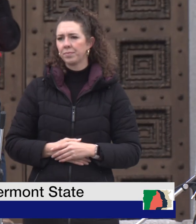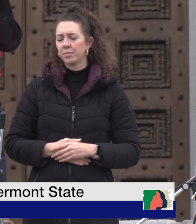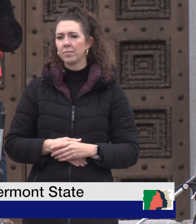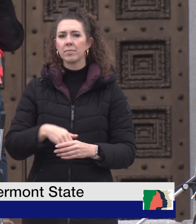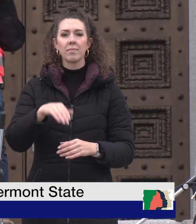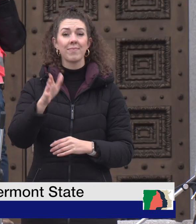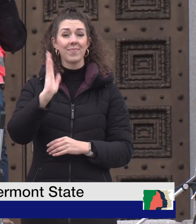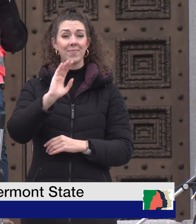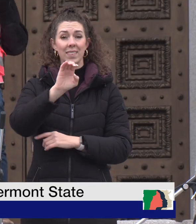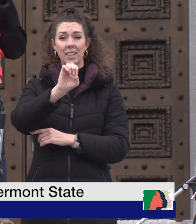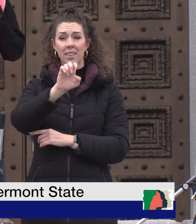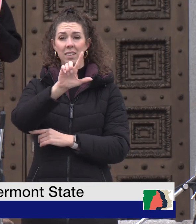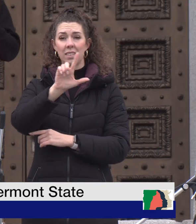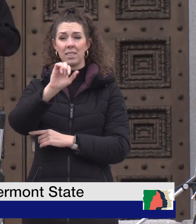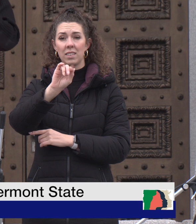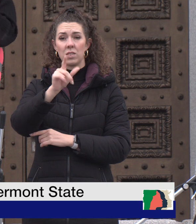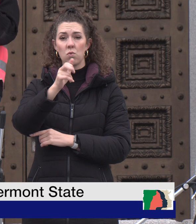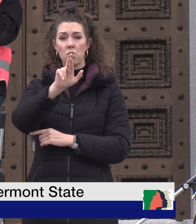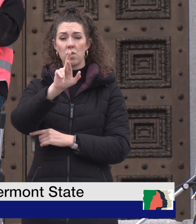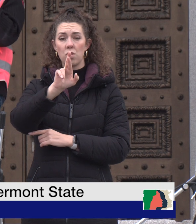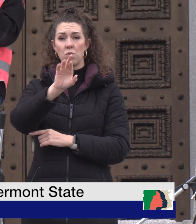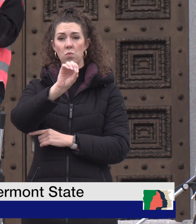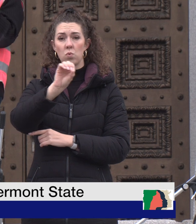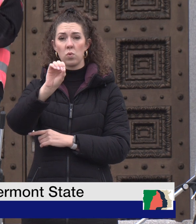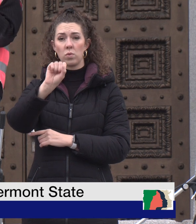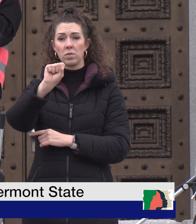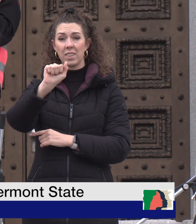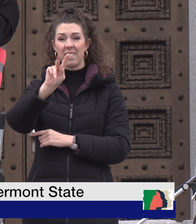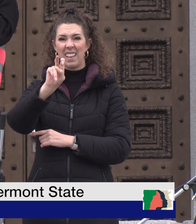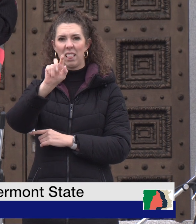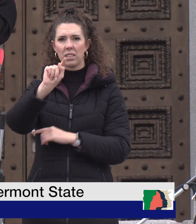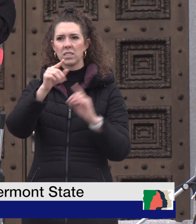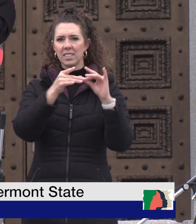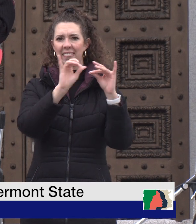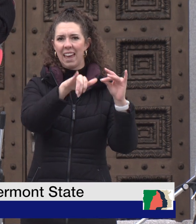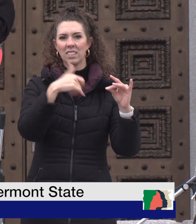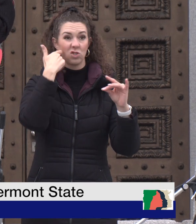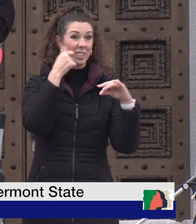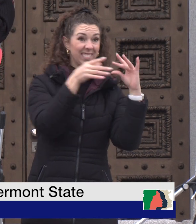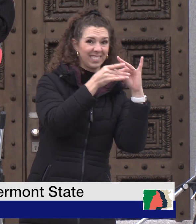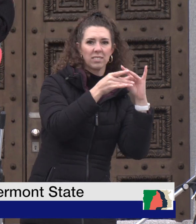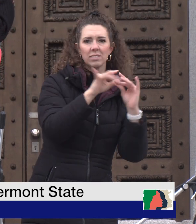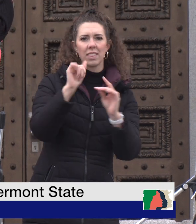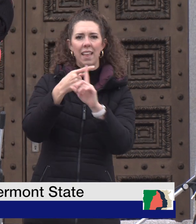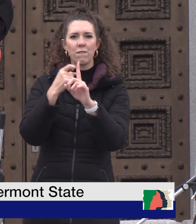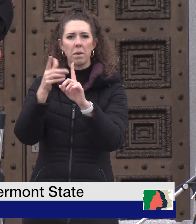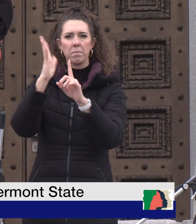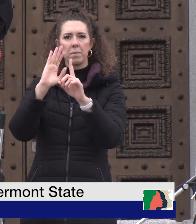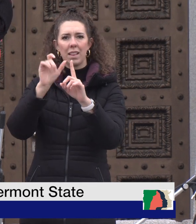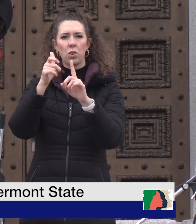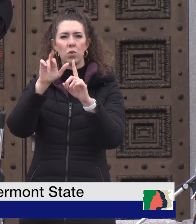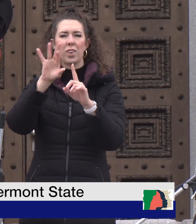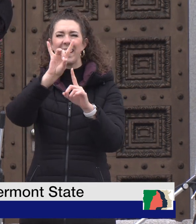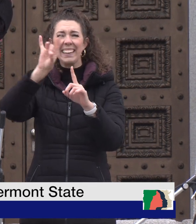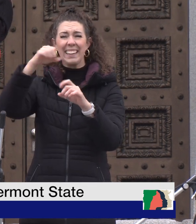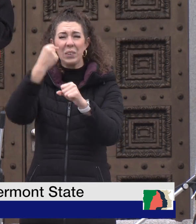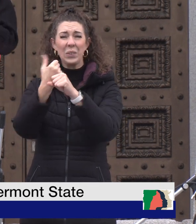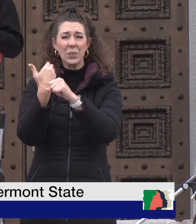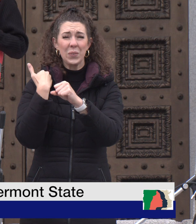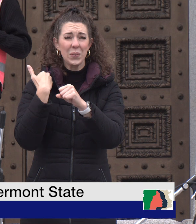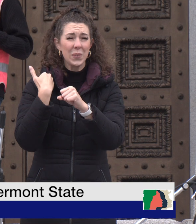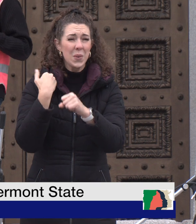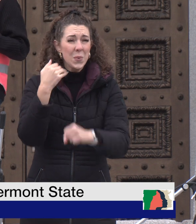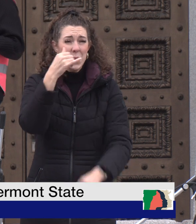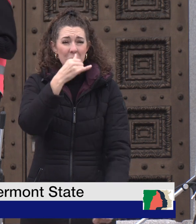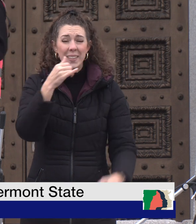Eleanor Roosevelt said those words 80 years ago, and we are still fighting as a